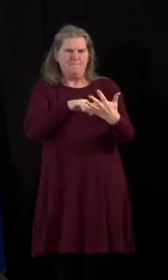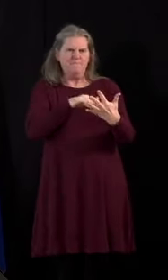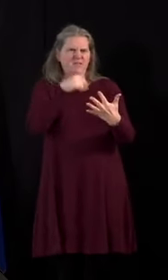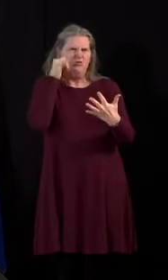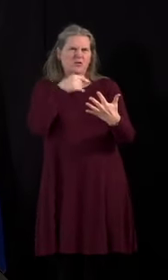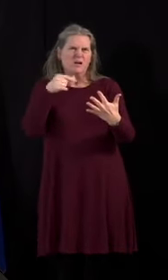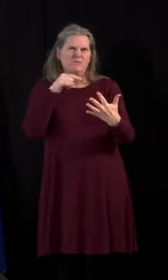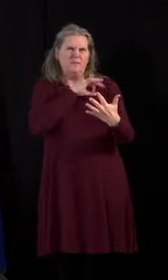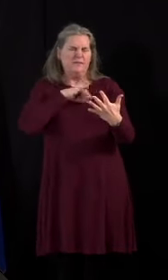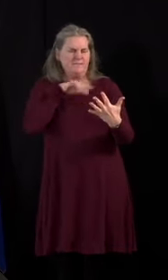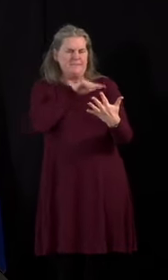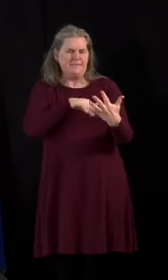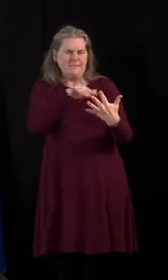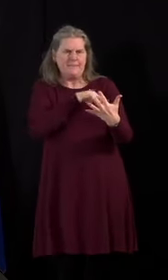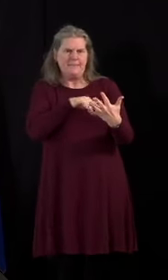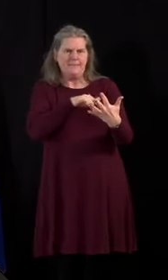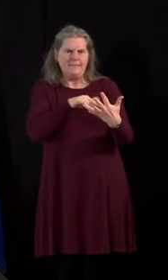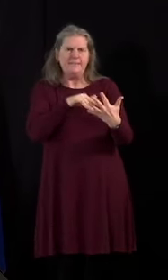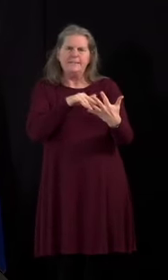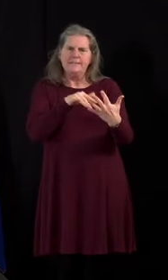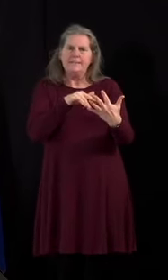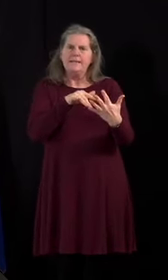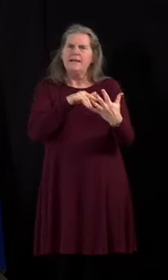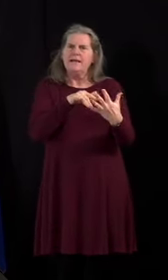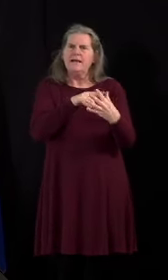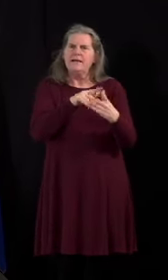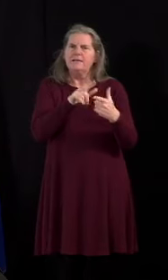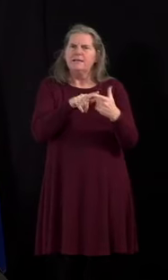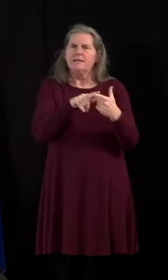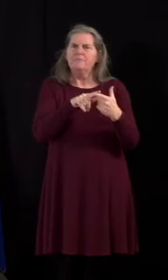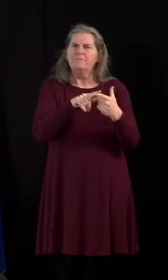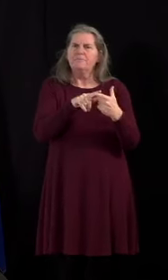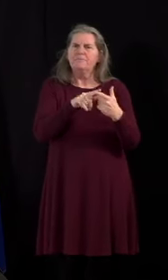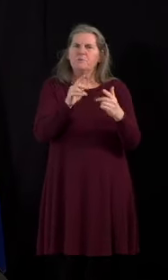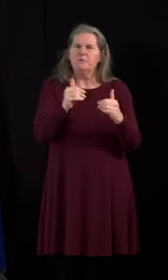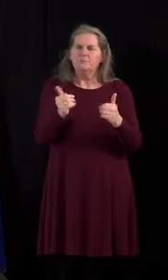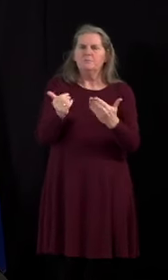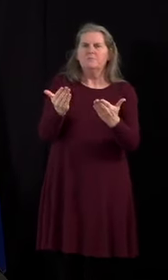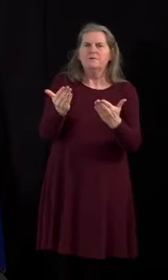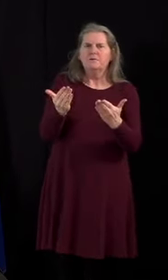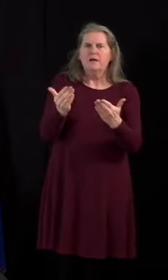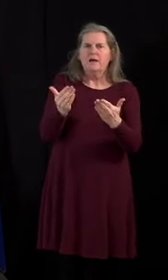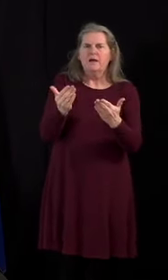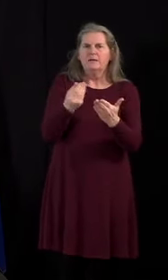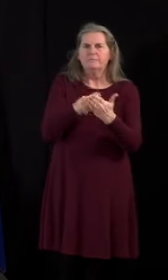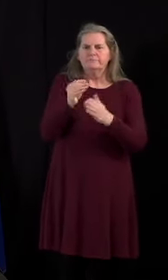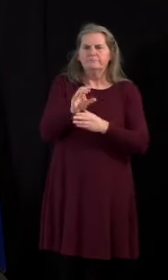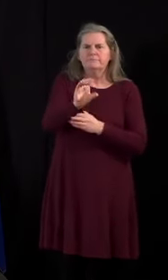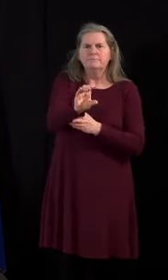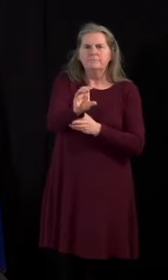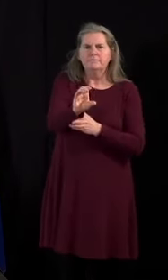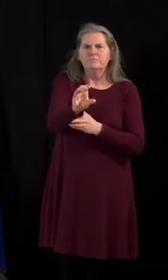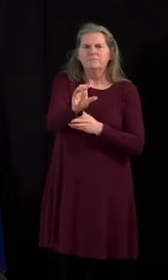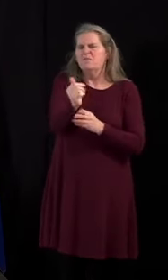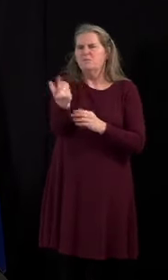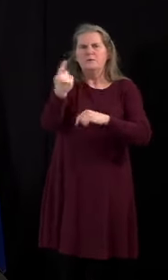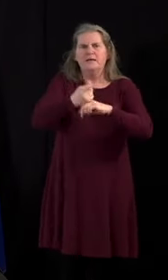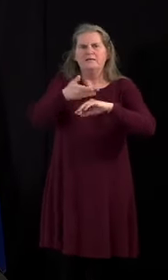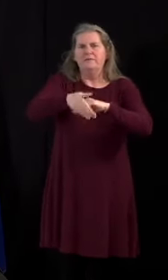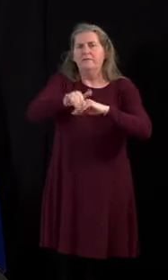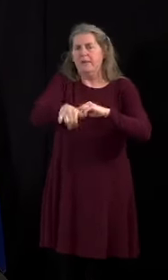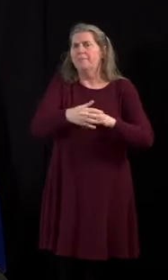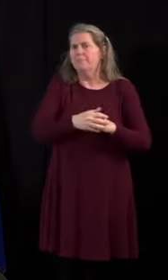government to be analyzed, and then hopefully being able to provide payment within a few days